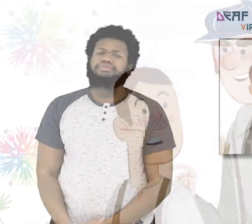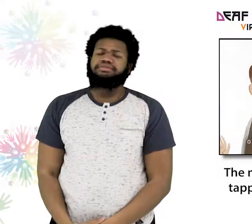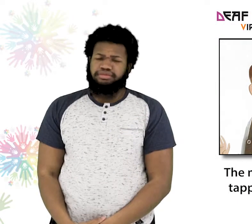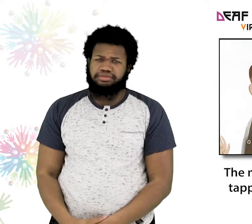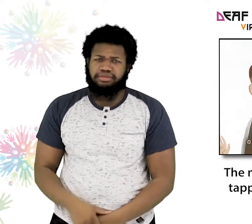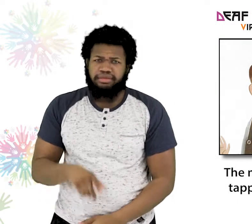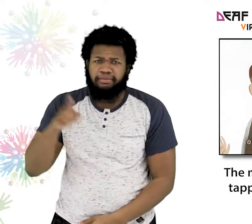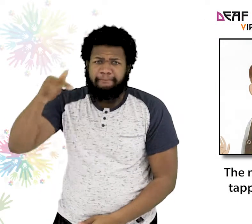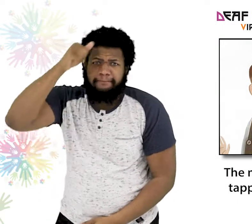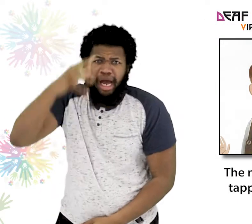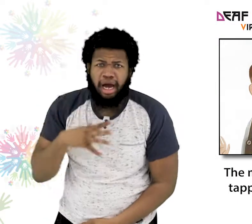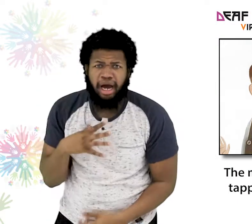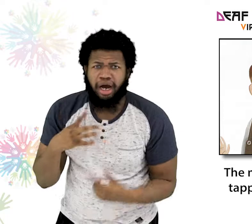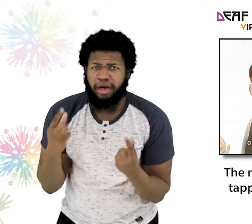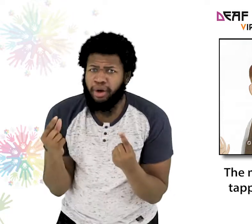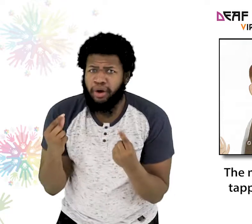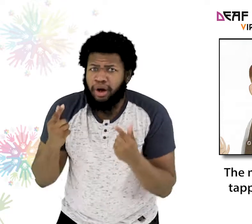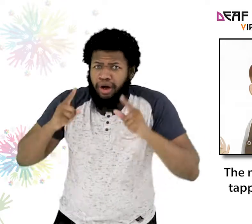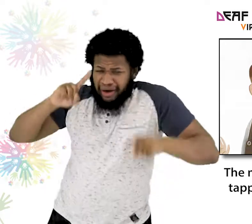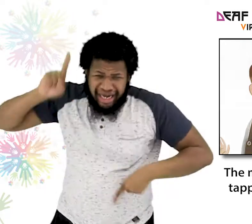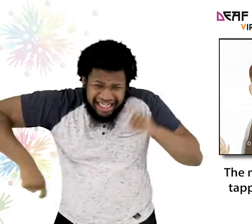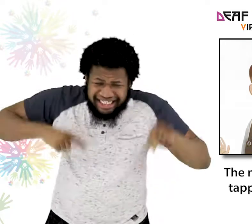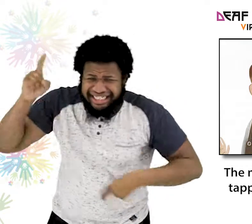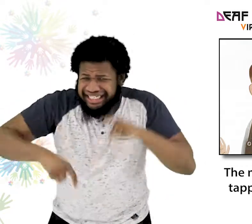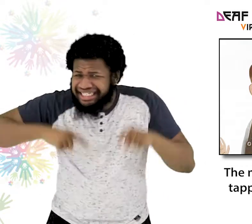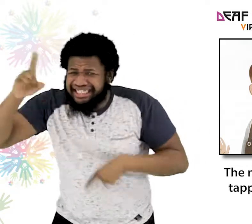The man ran to William and tapped his back to get his attention.